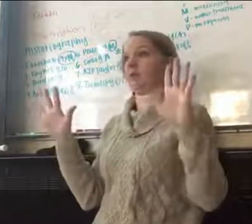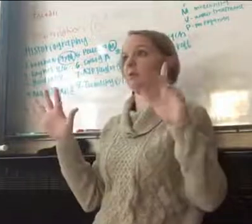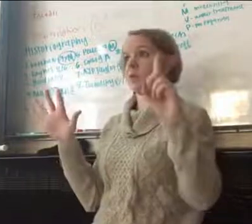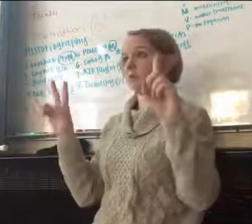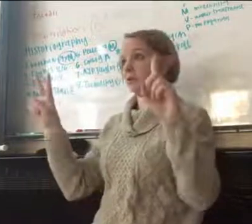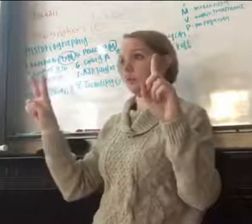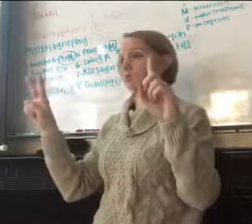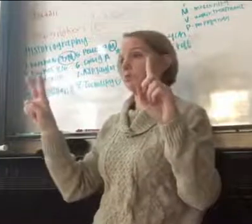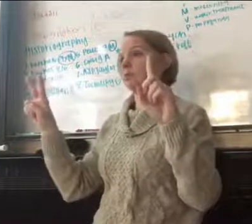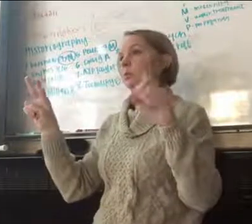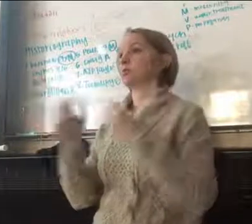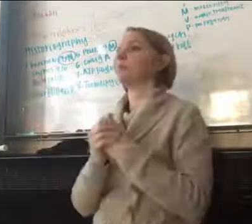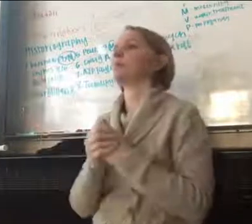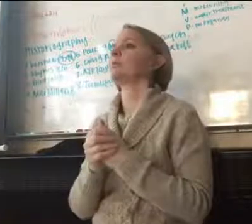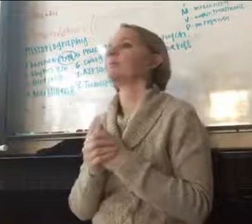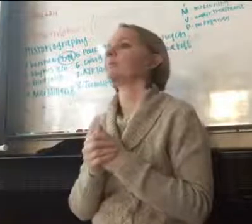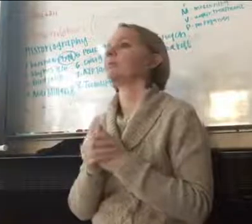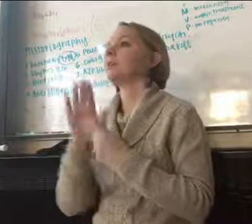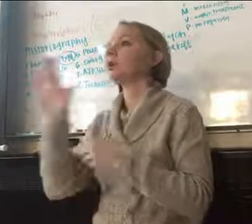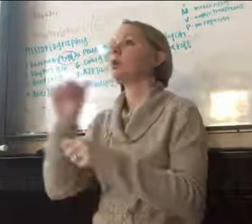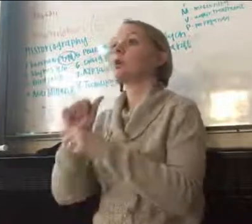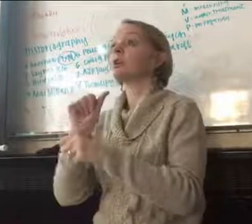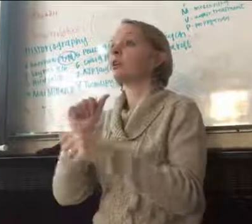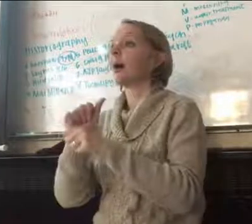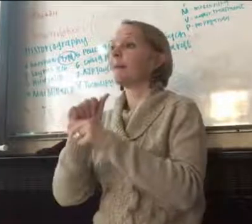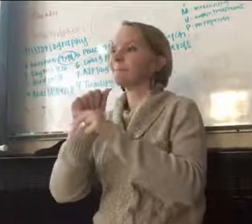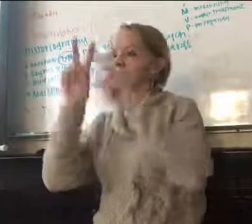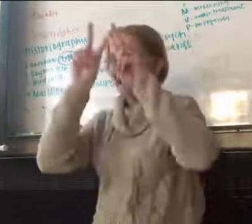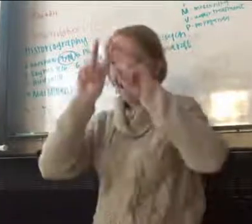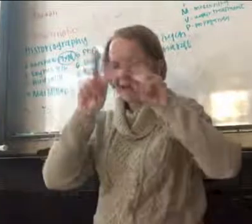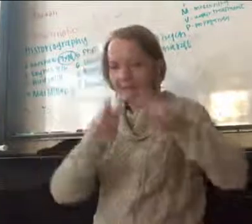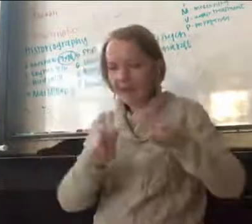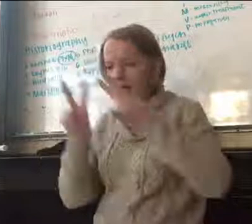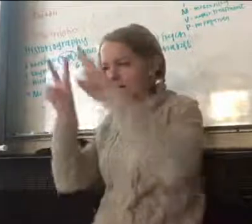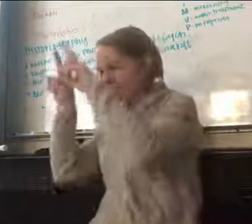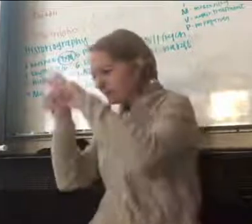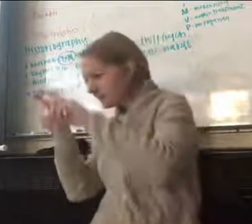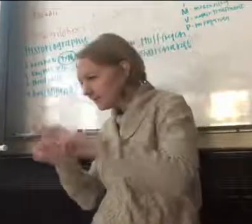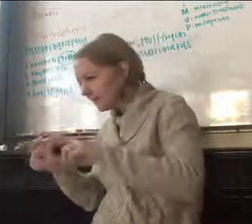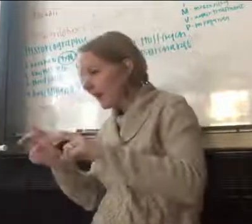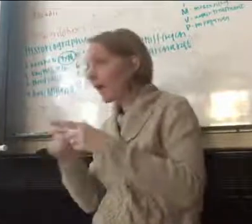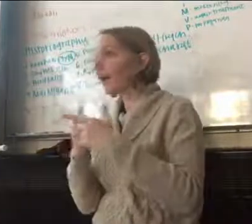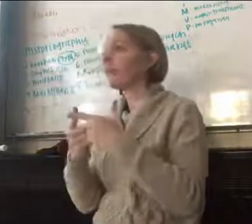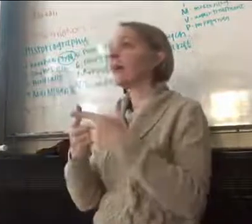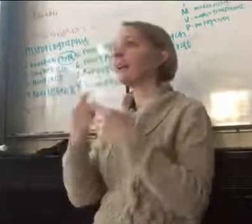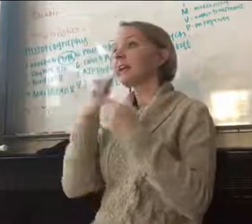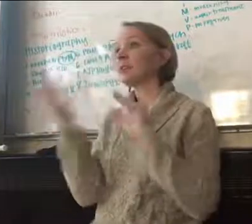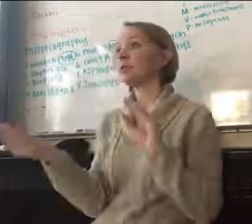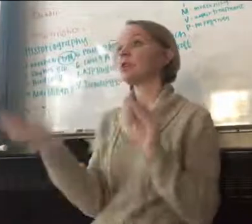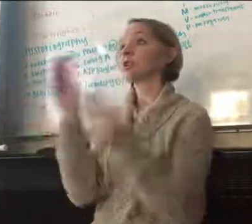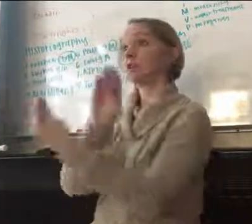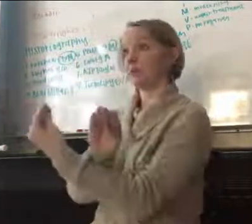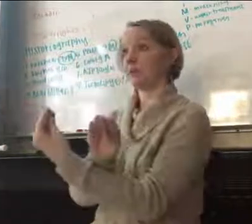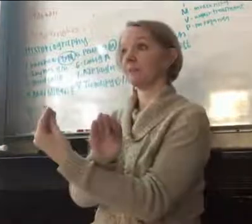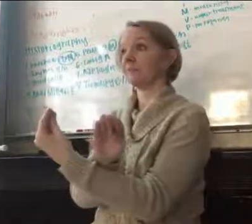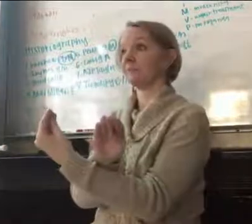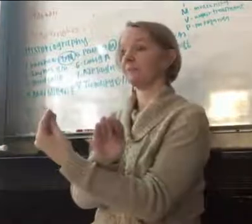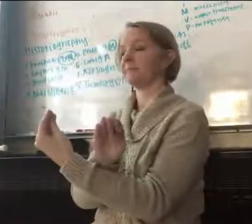your job is you are going to analyze these documents, and then if you flip this paper over,